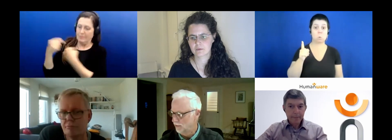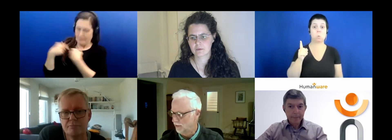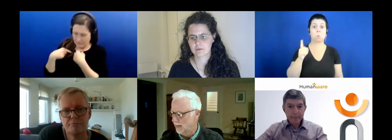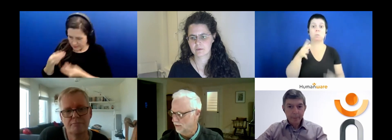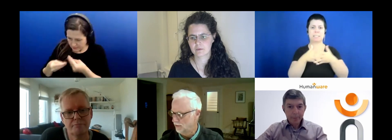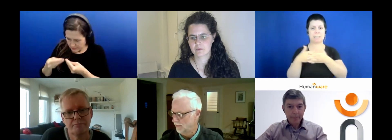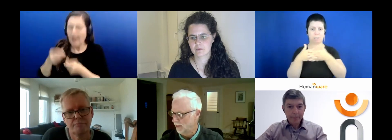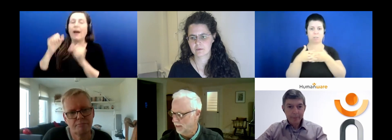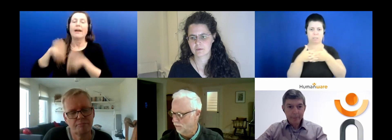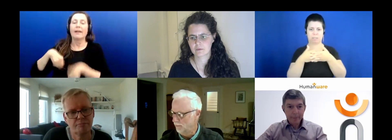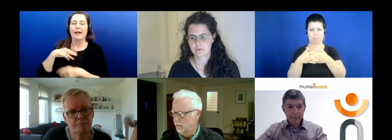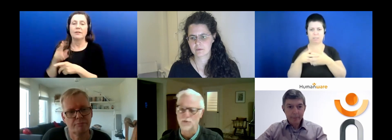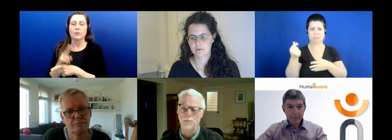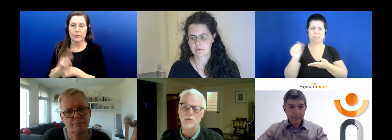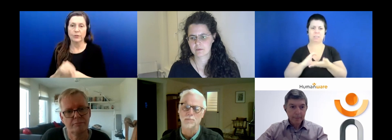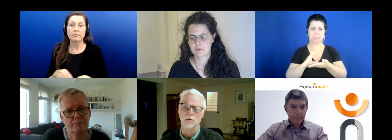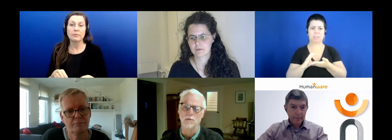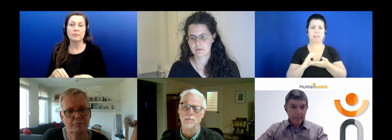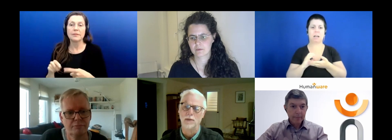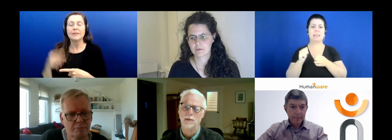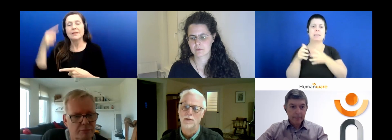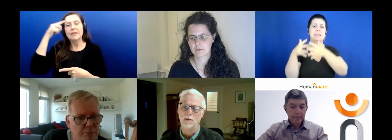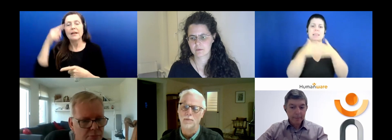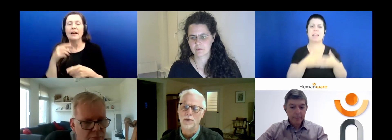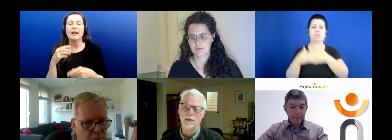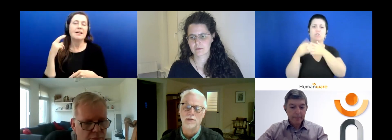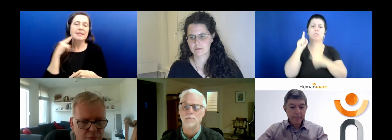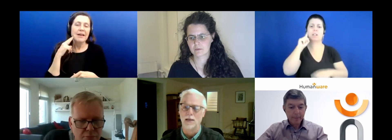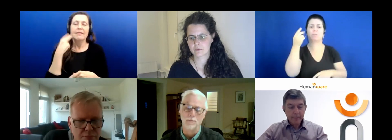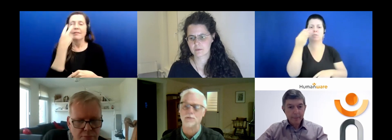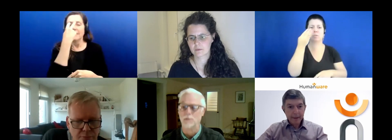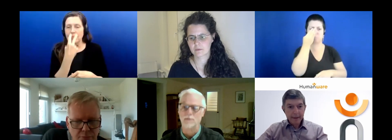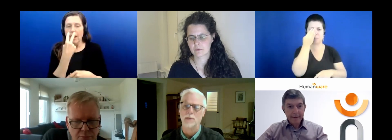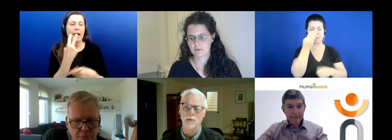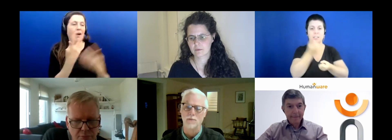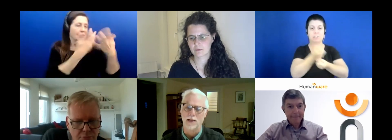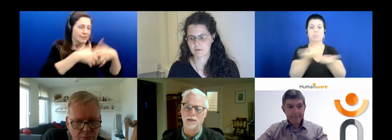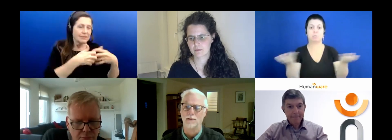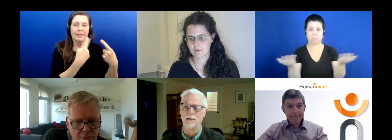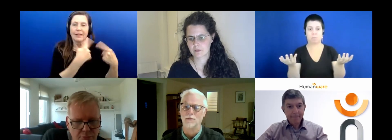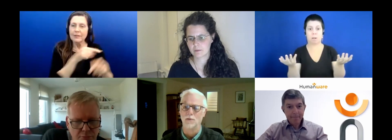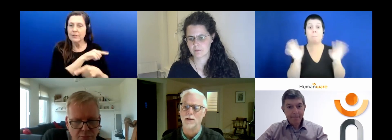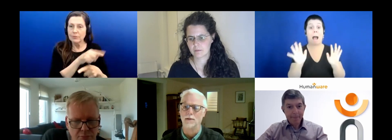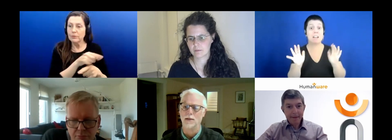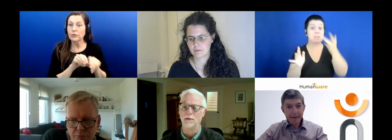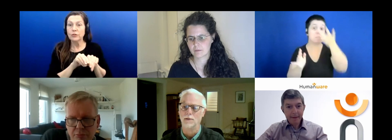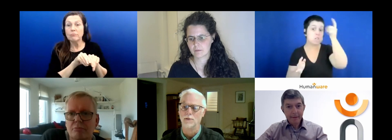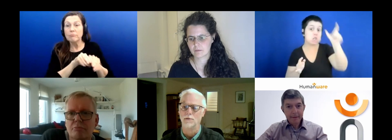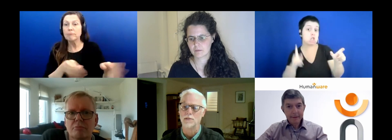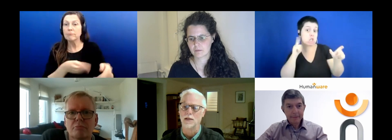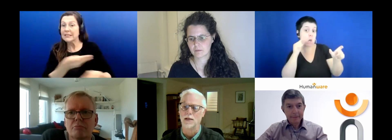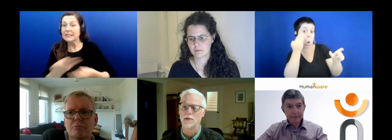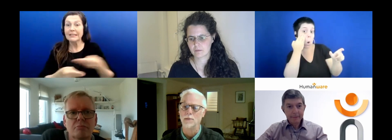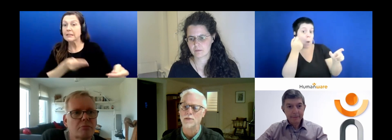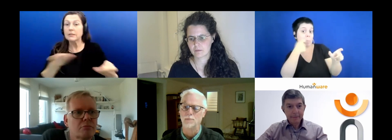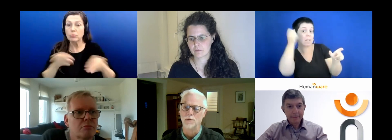something called the National Deaf Blind Equipment Distribution Program. But then a deafblind person would have to be aware of that and so on. And so there